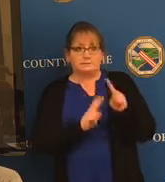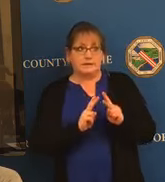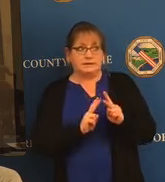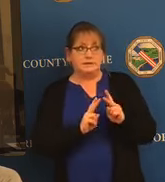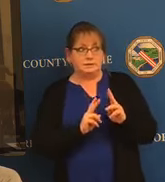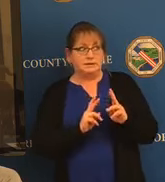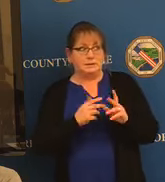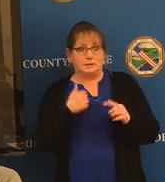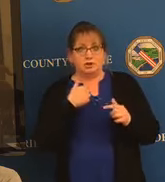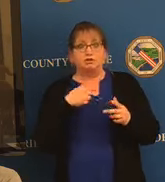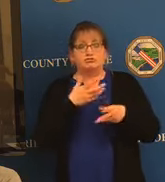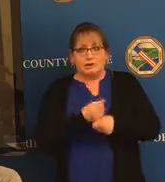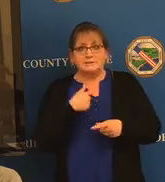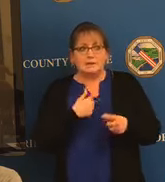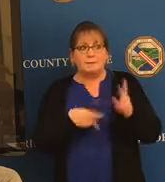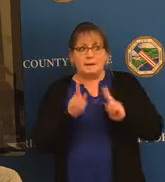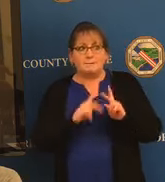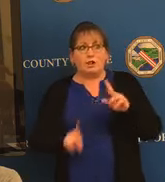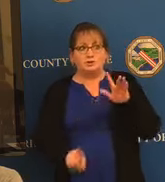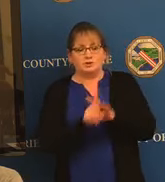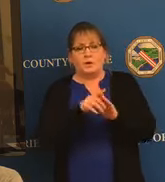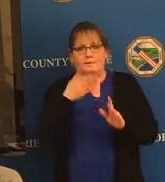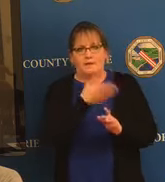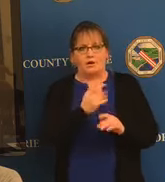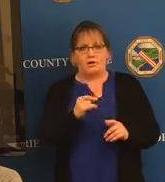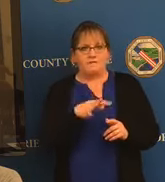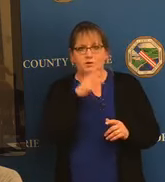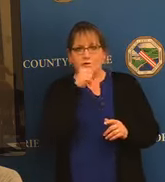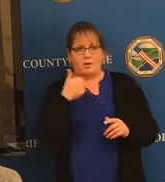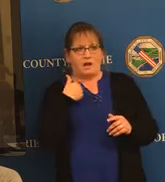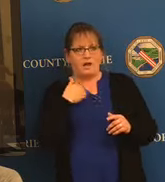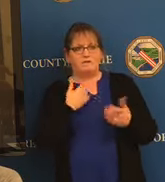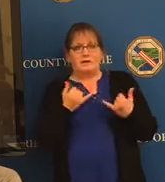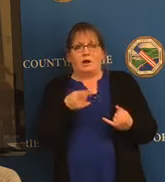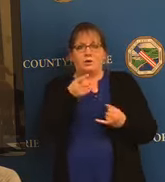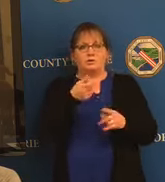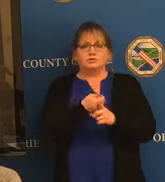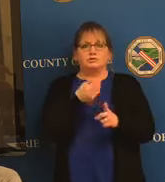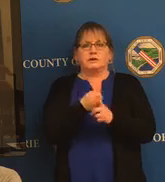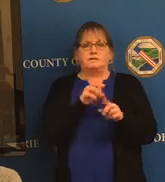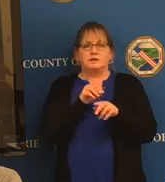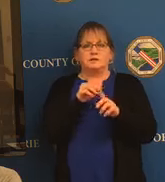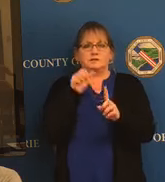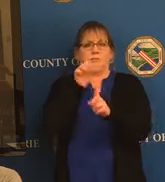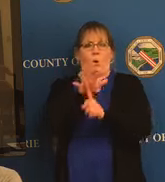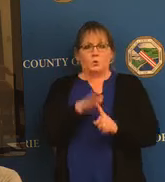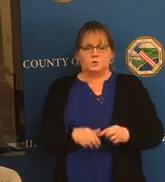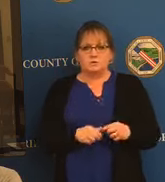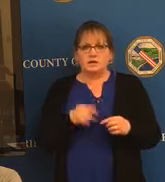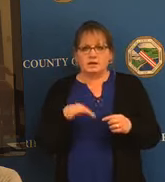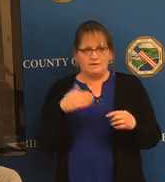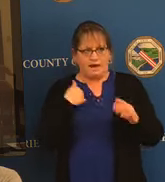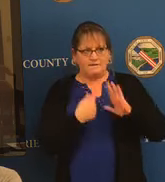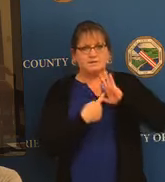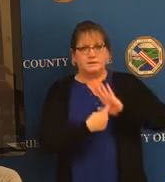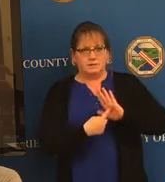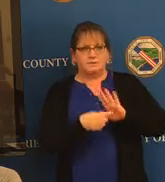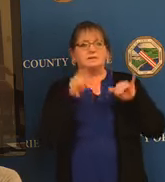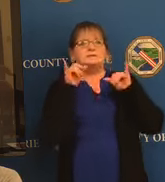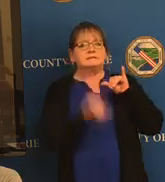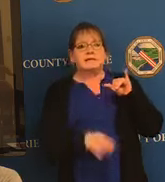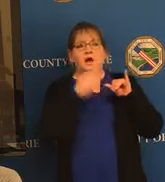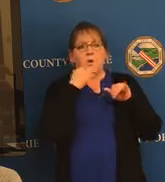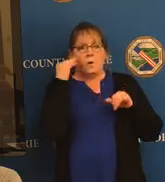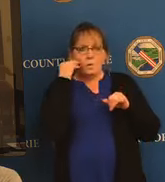there. And if you go there and you don't have it, you just expose yourself to COVID-19. If you have symptoms, stay home,